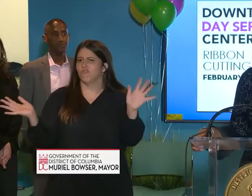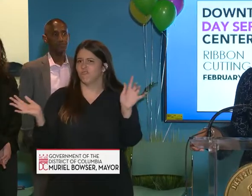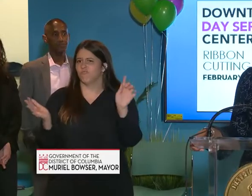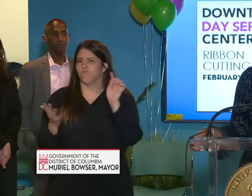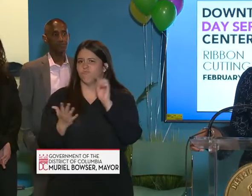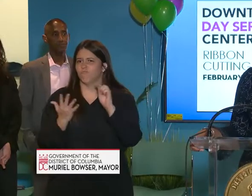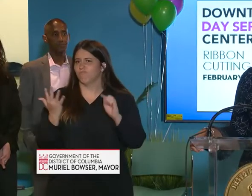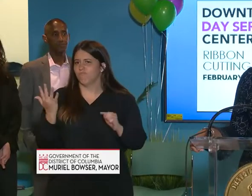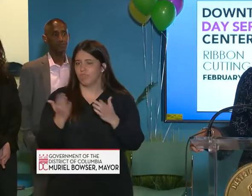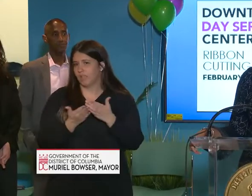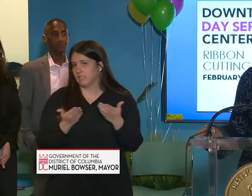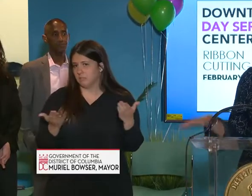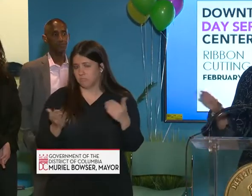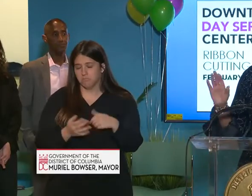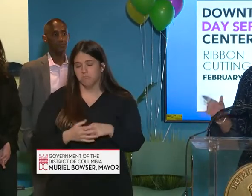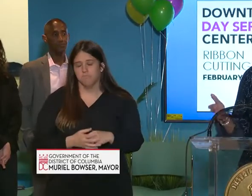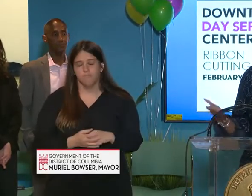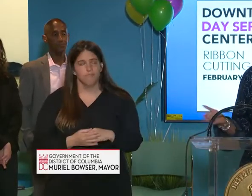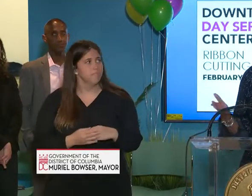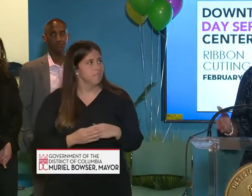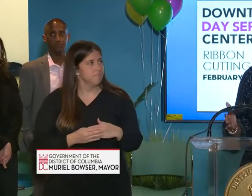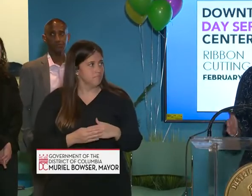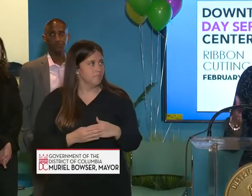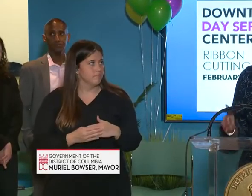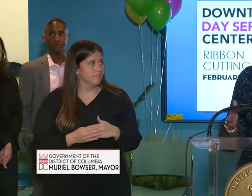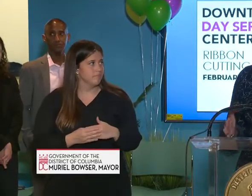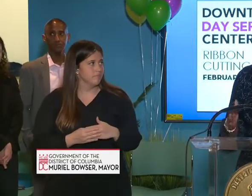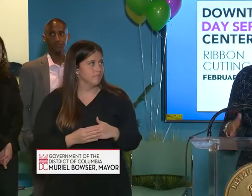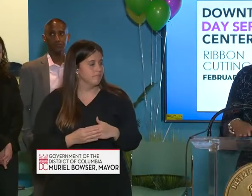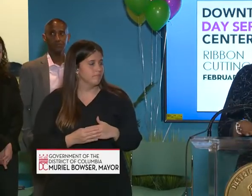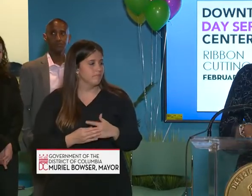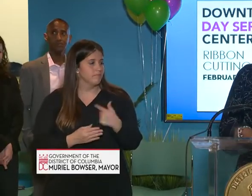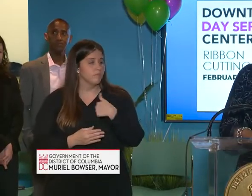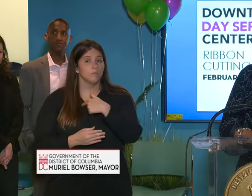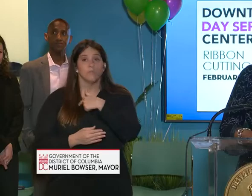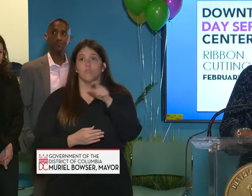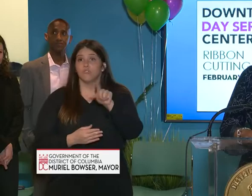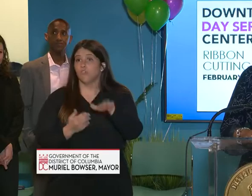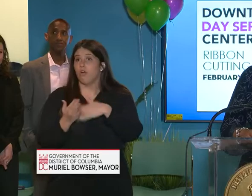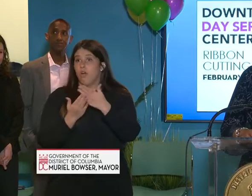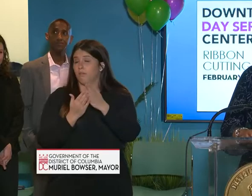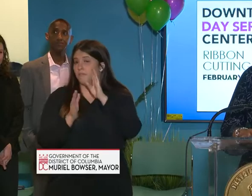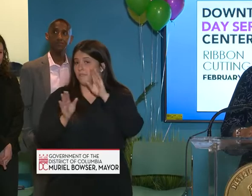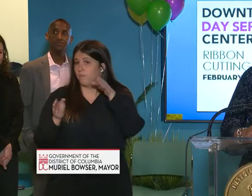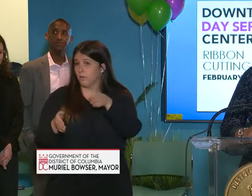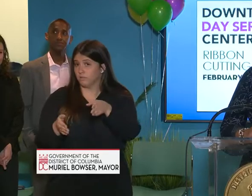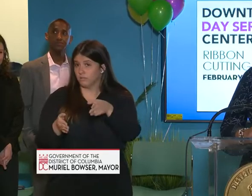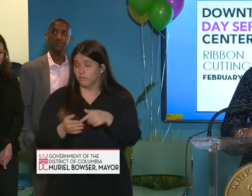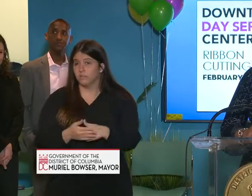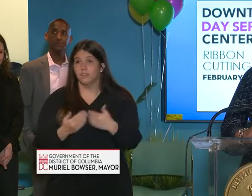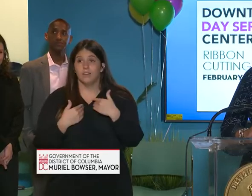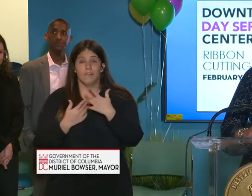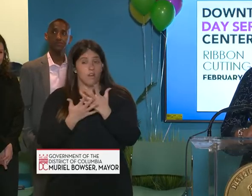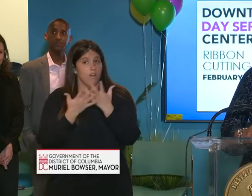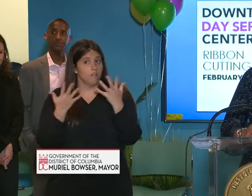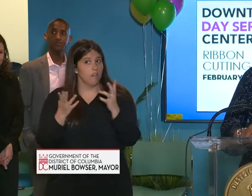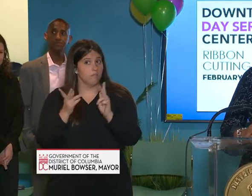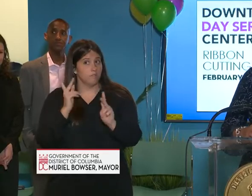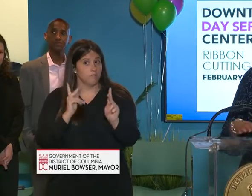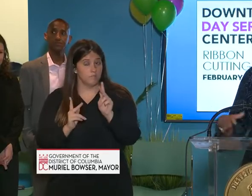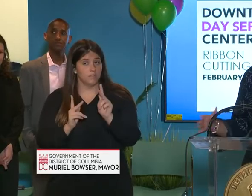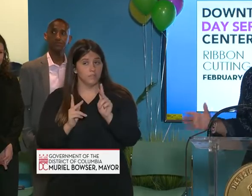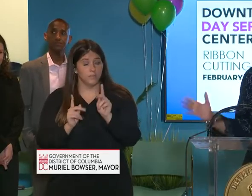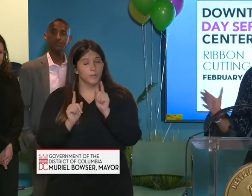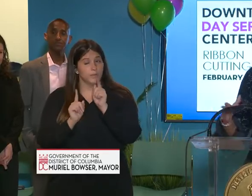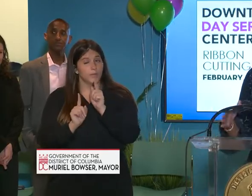things, and we should all be very focused on it because we have a lot of people. That's one